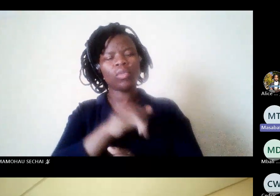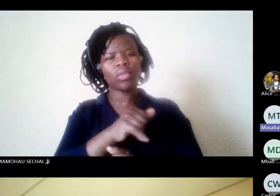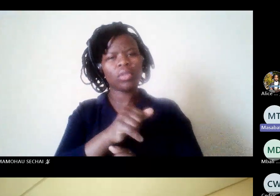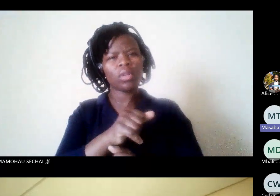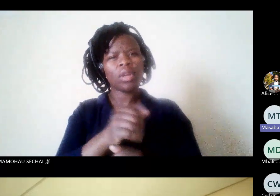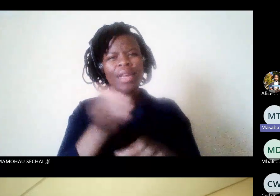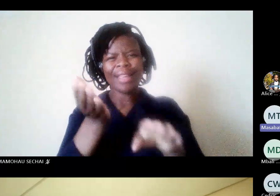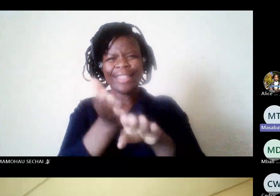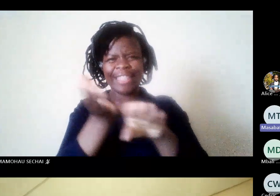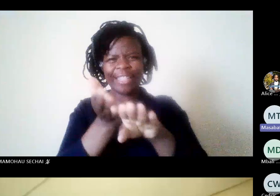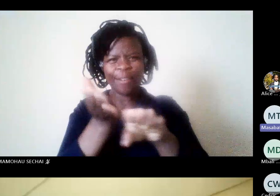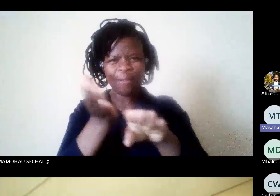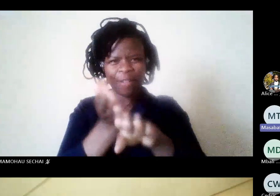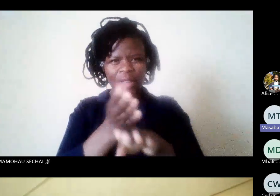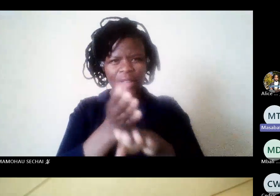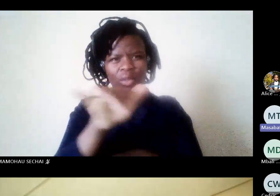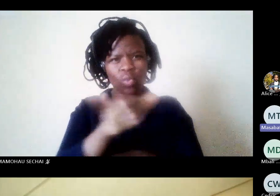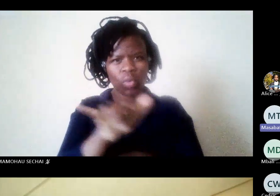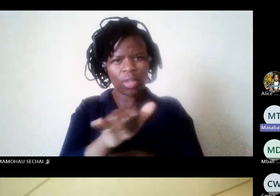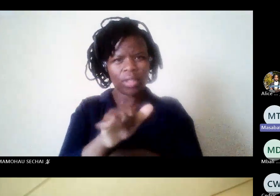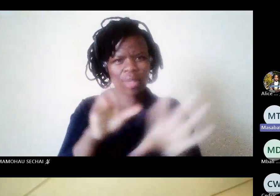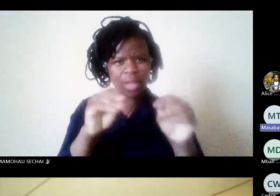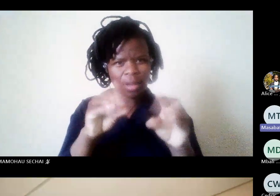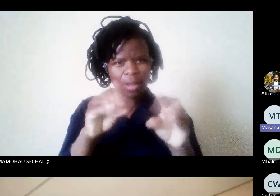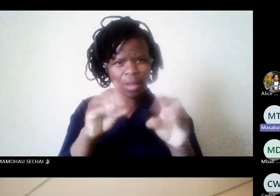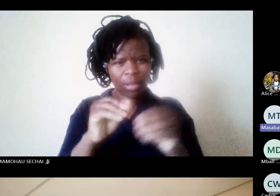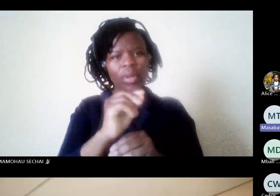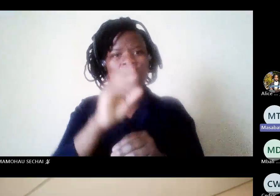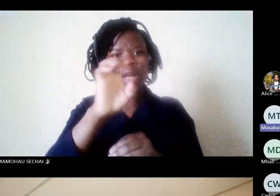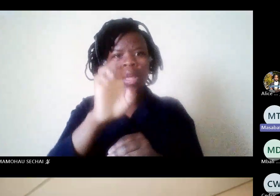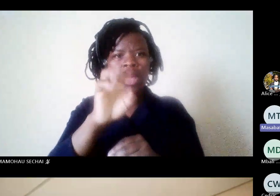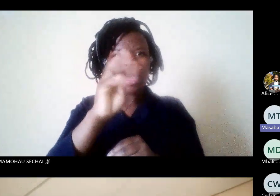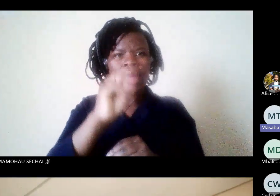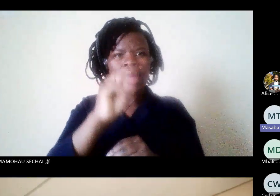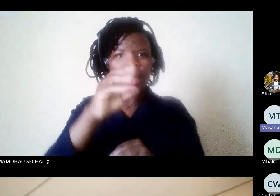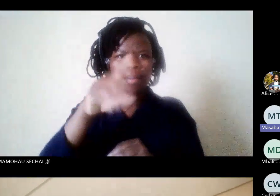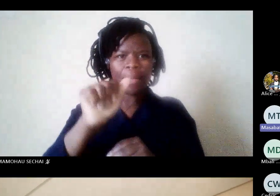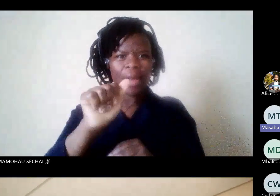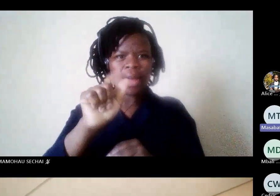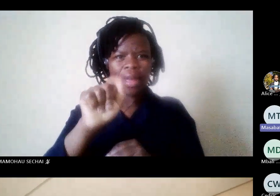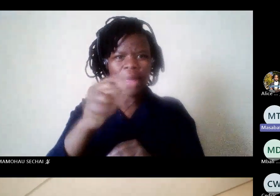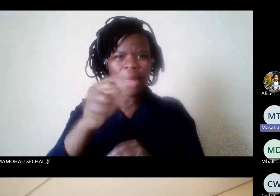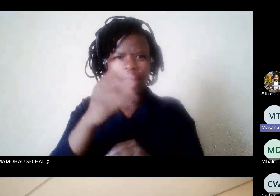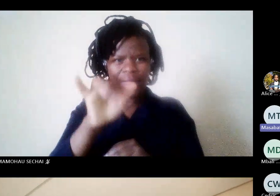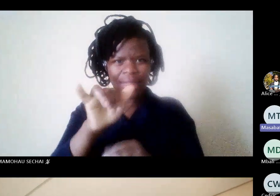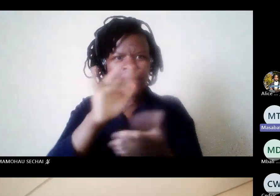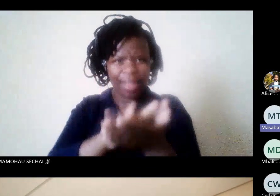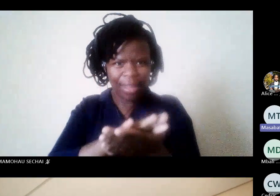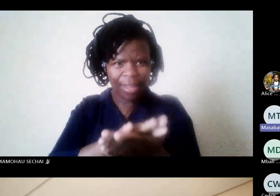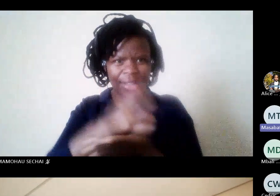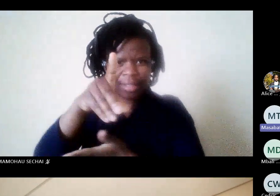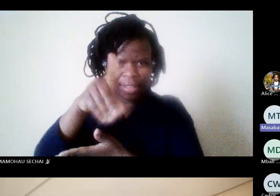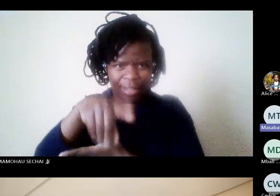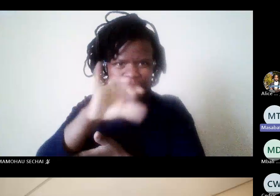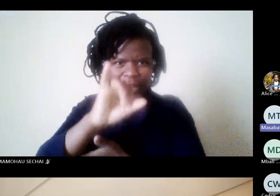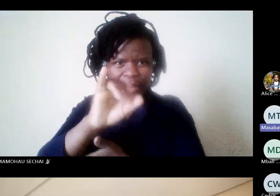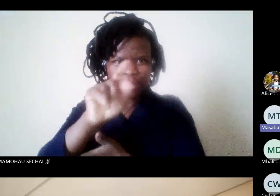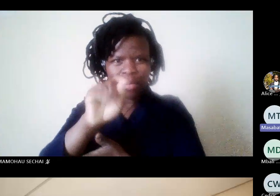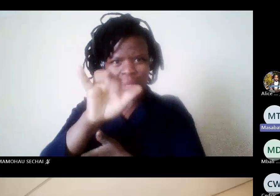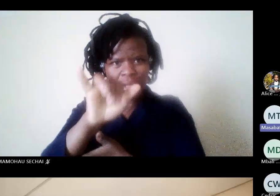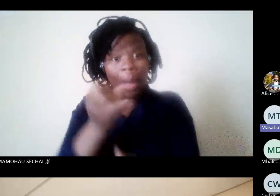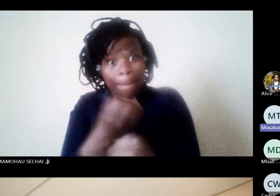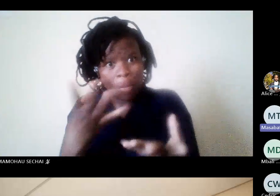is bringing forth of empathy and pity. I think in most instances,